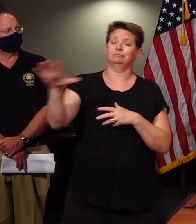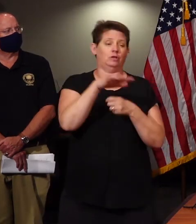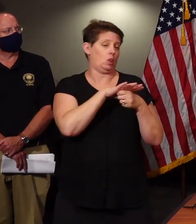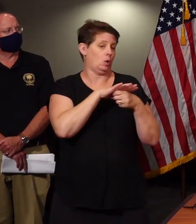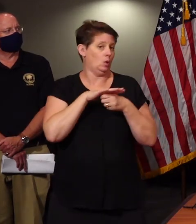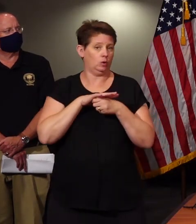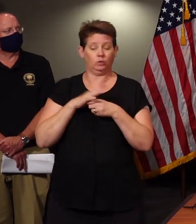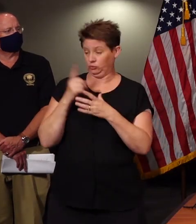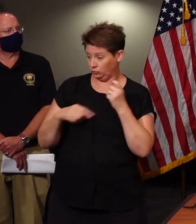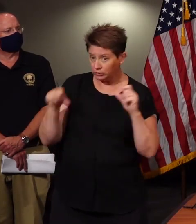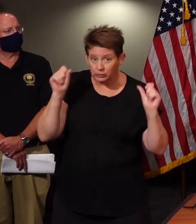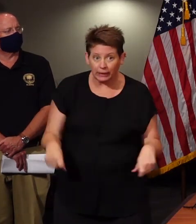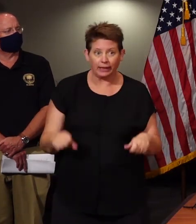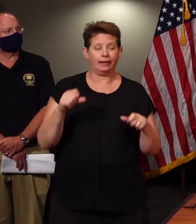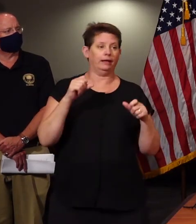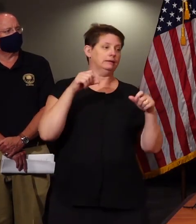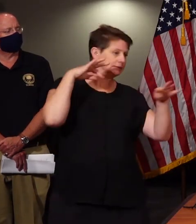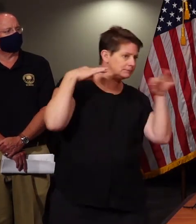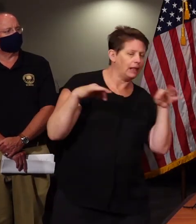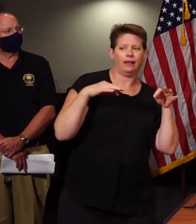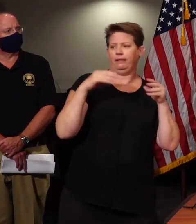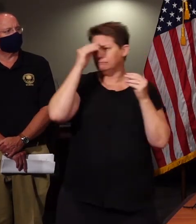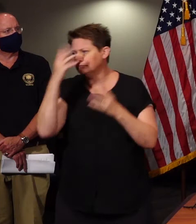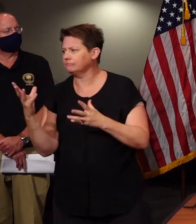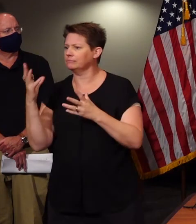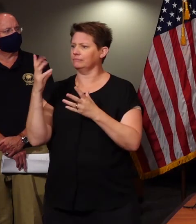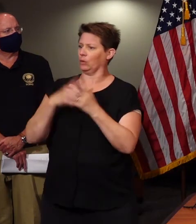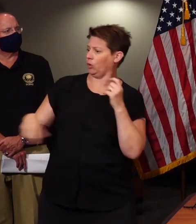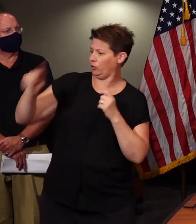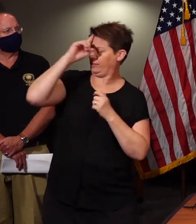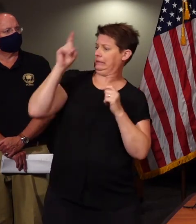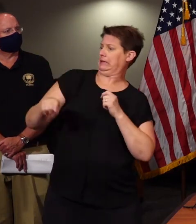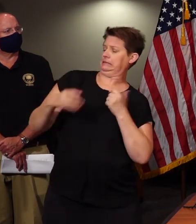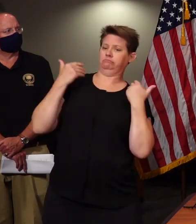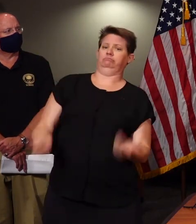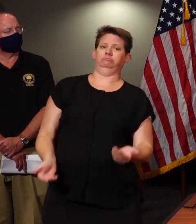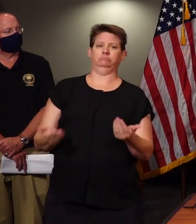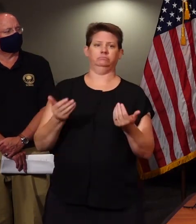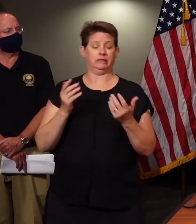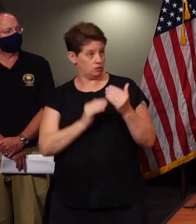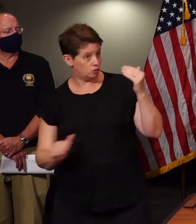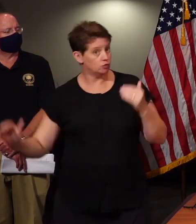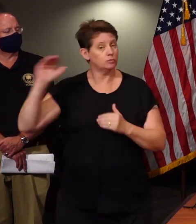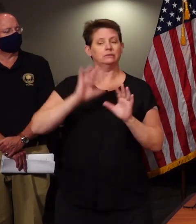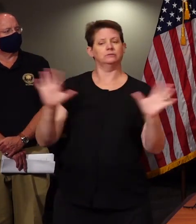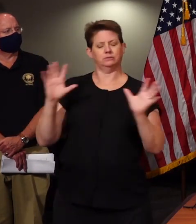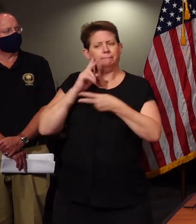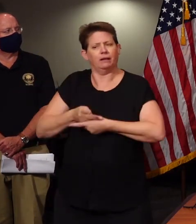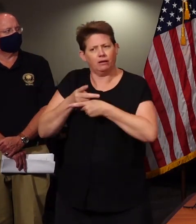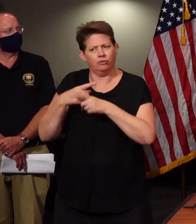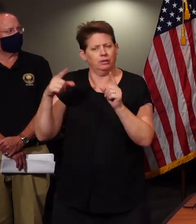authorities to do what you can, get the message out, take the steps you think are necessary. Be careful. Don't go overboard, but be careful.